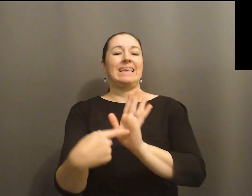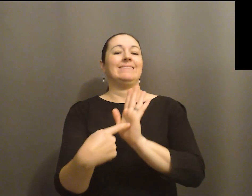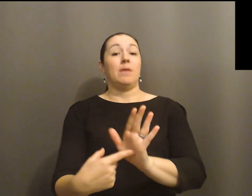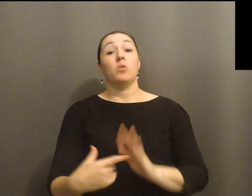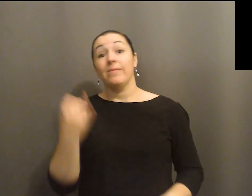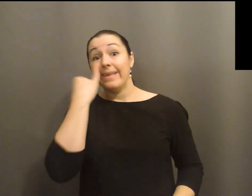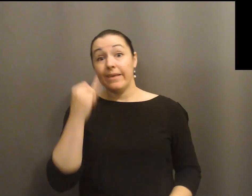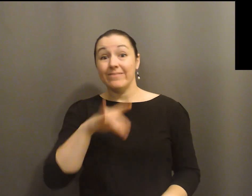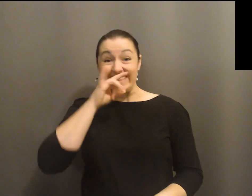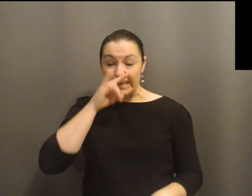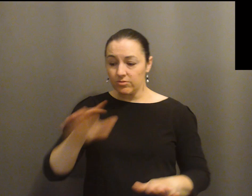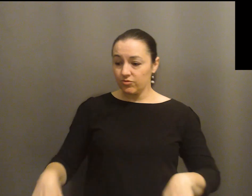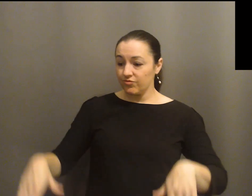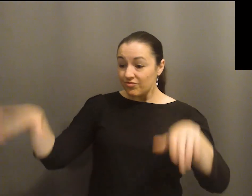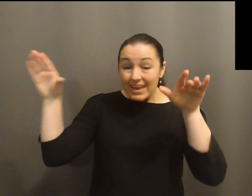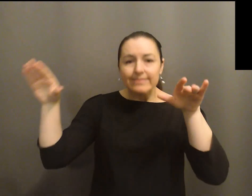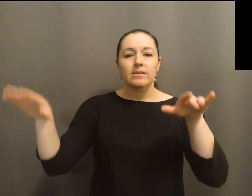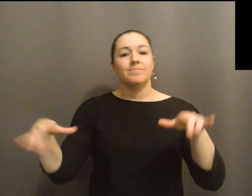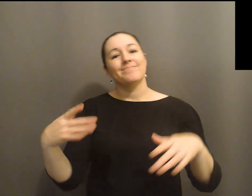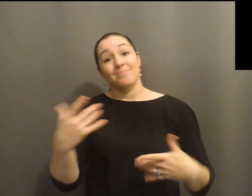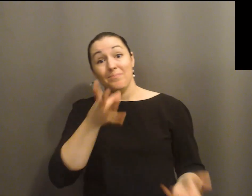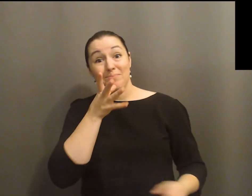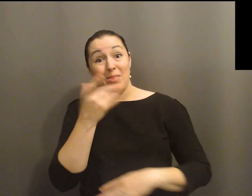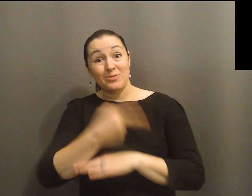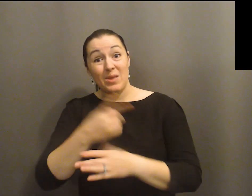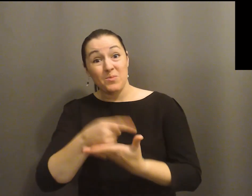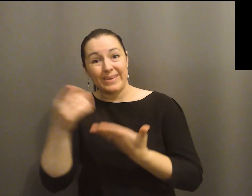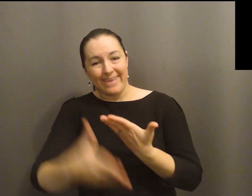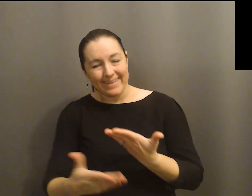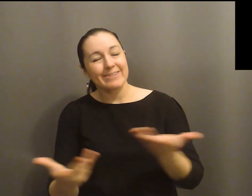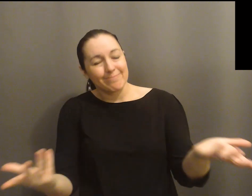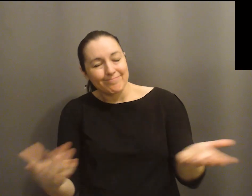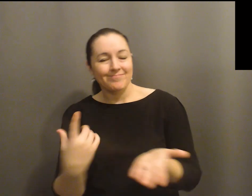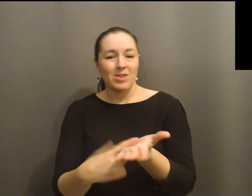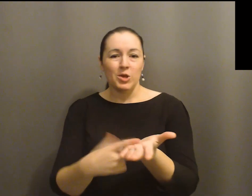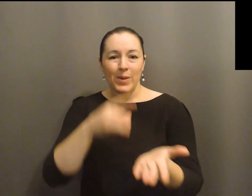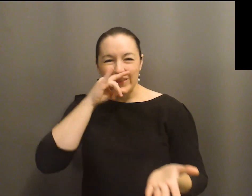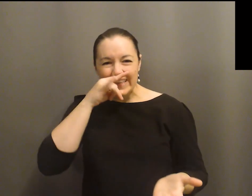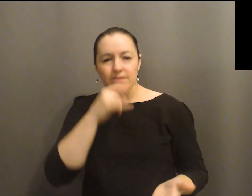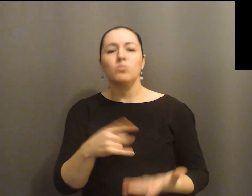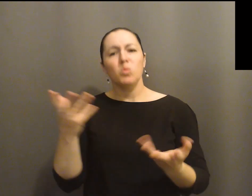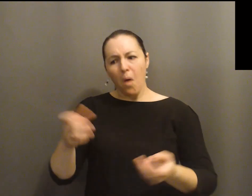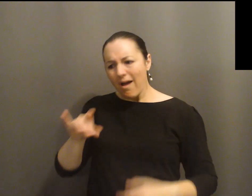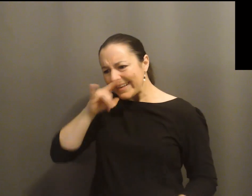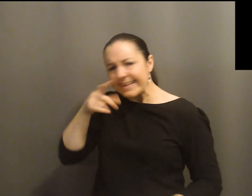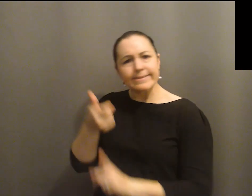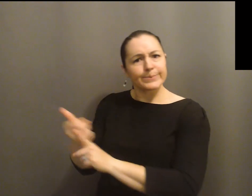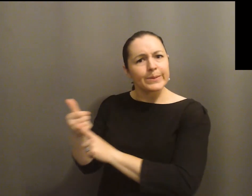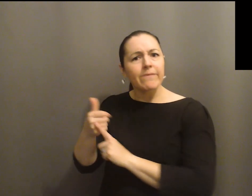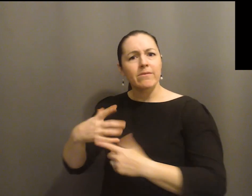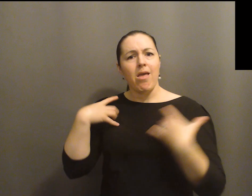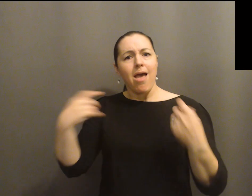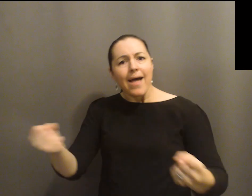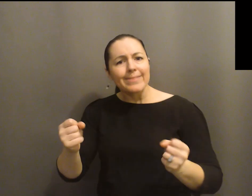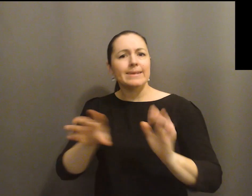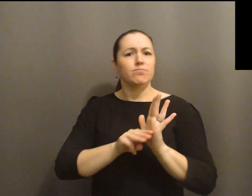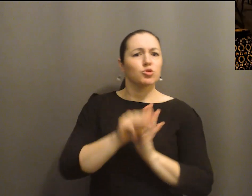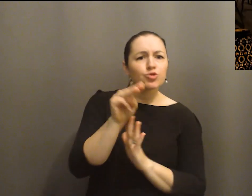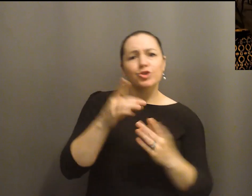Those of us who are raising kids It's Mother's Day weekend Let's talk about our kids We want our kids to be healthy We want them to be mature We want them to be successful